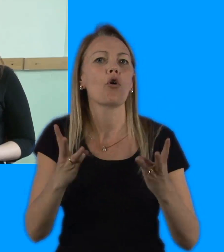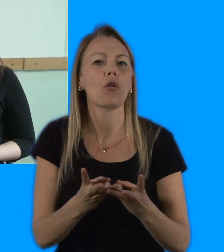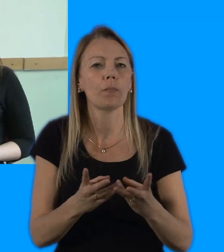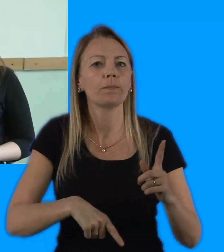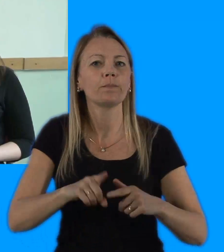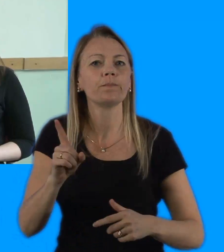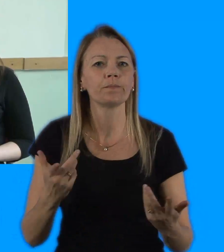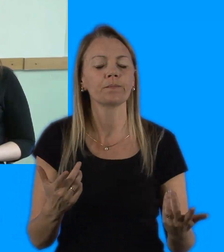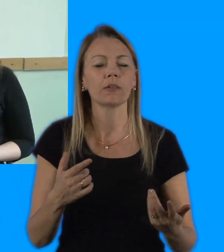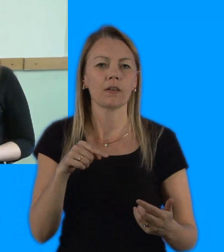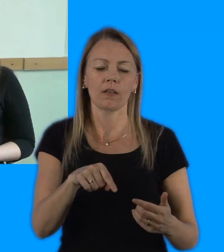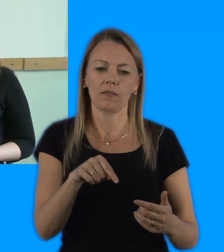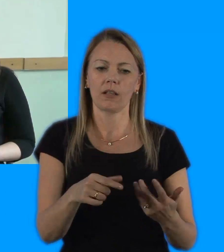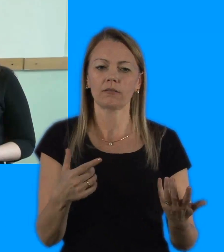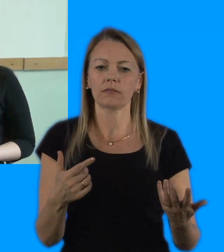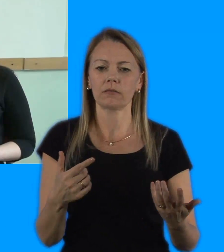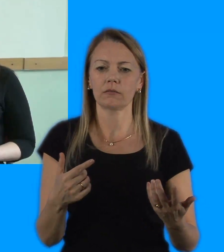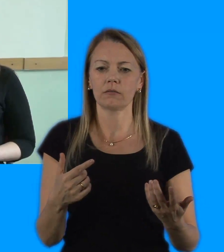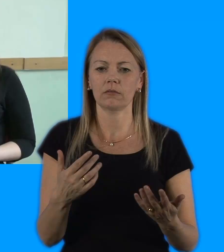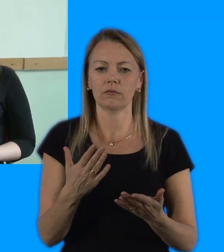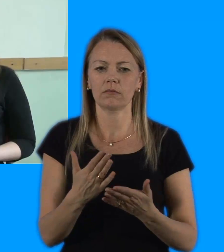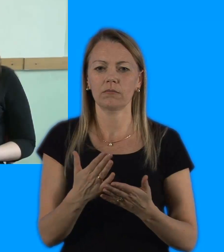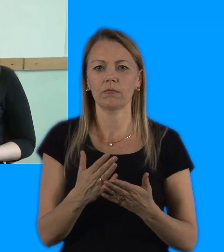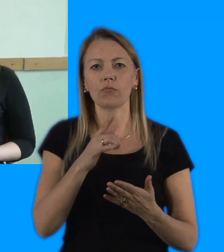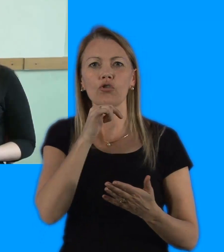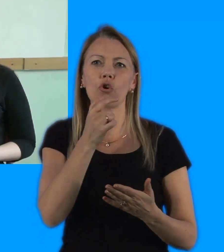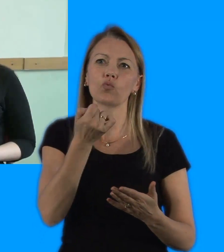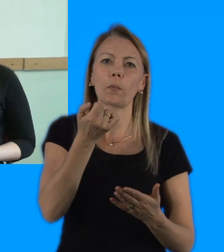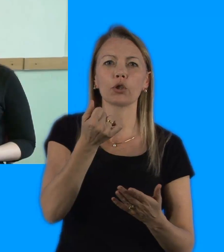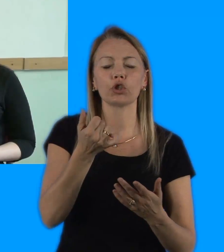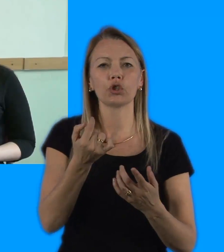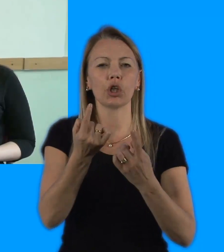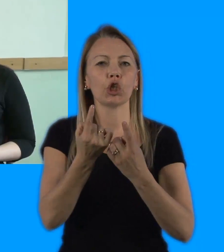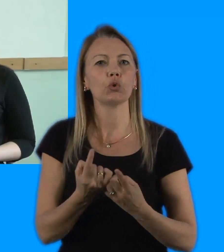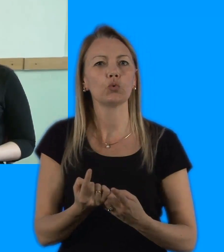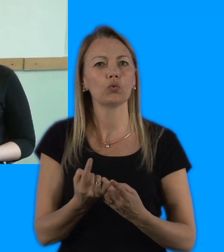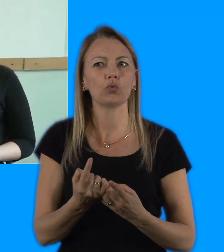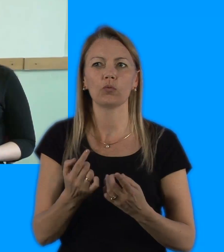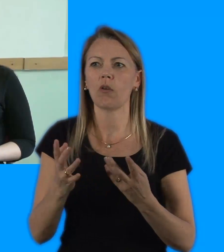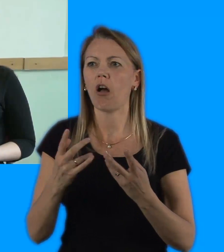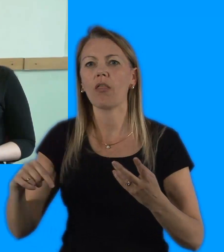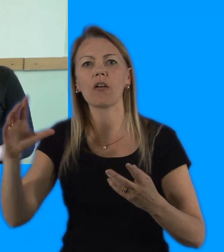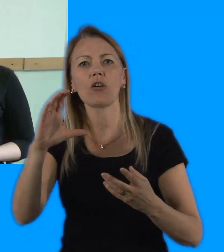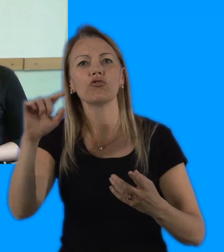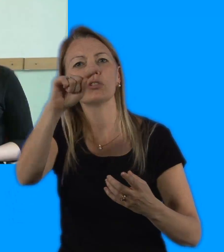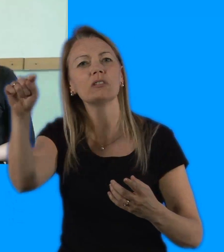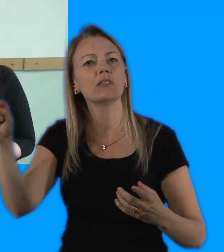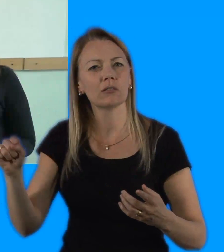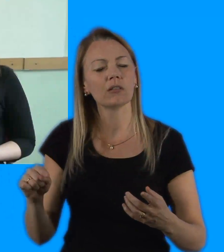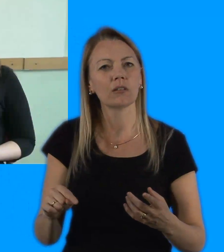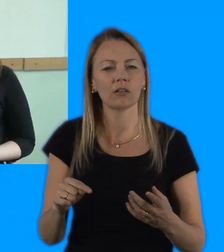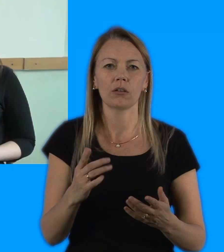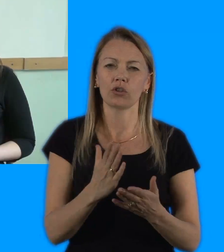to football, which is perhaps not as much an issue within other